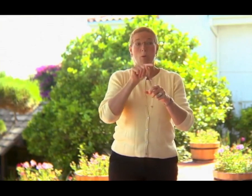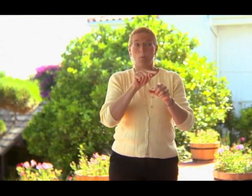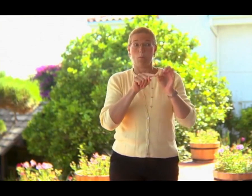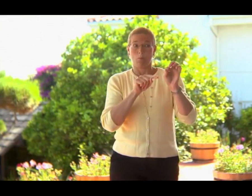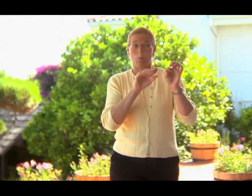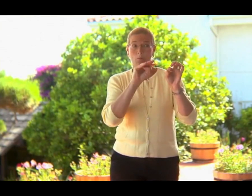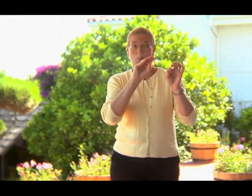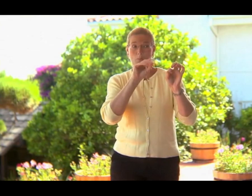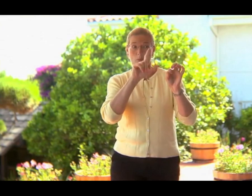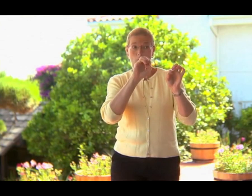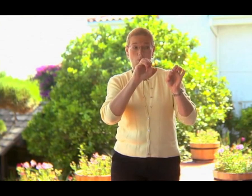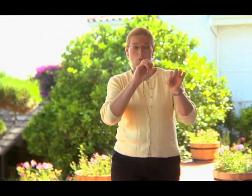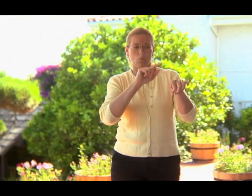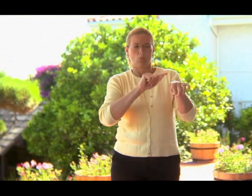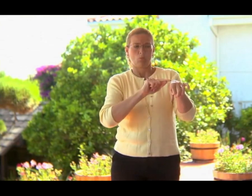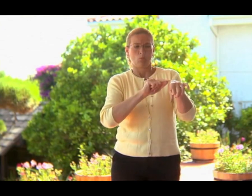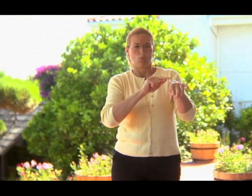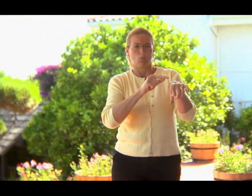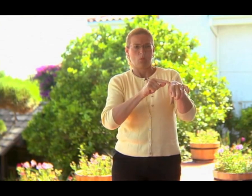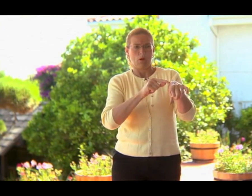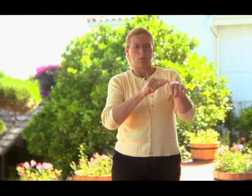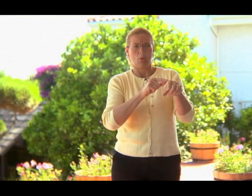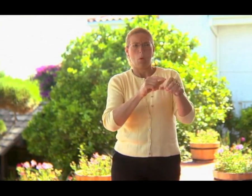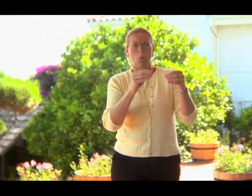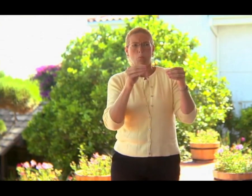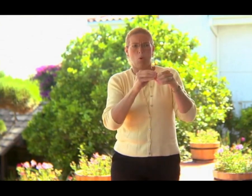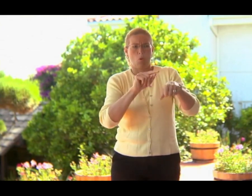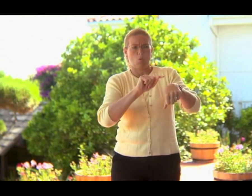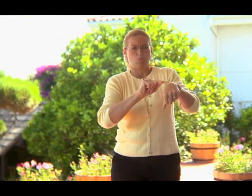The mole starts to grow above the normal skin around it.